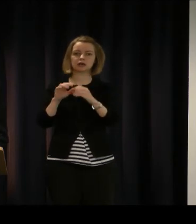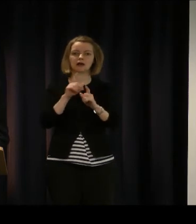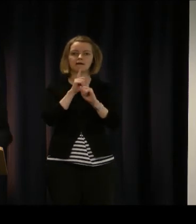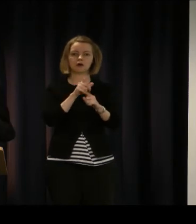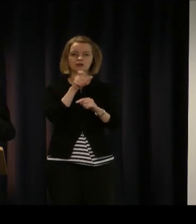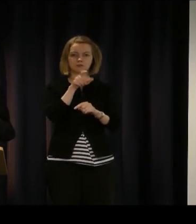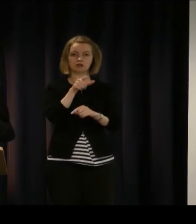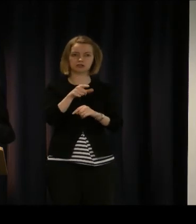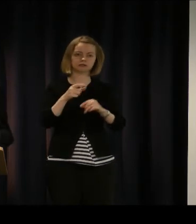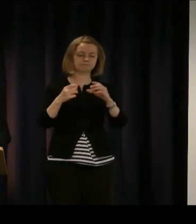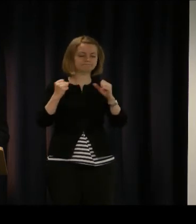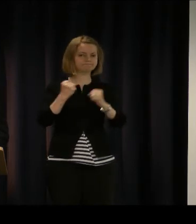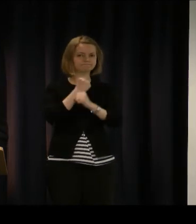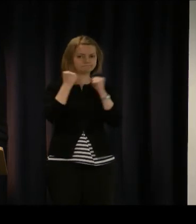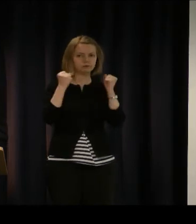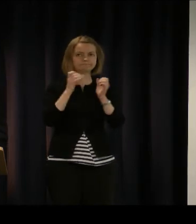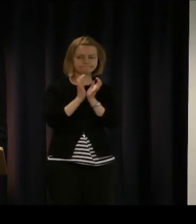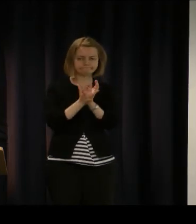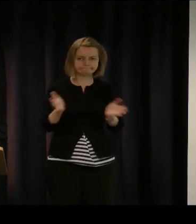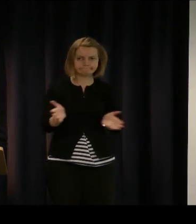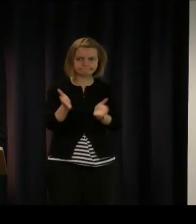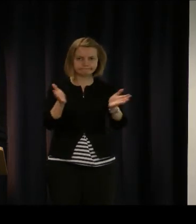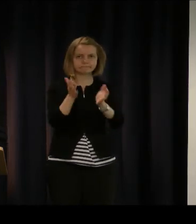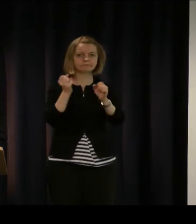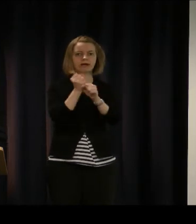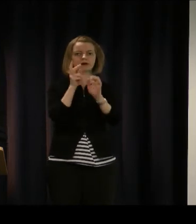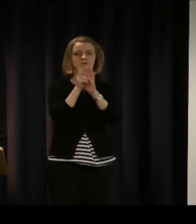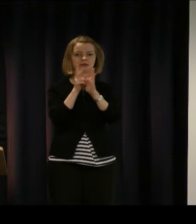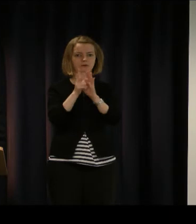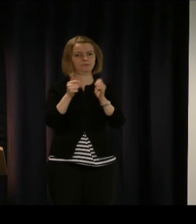of this happen from the FOS point of view.